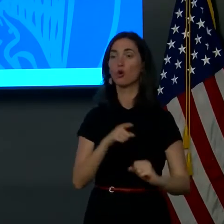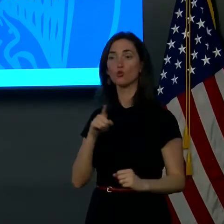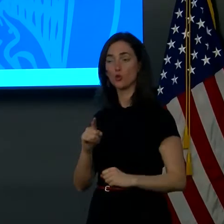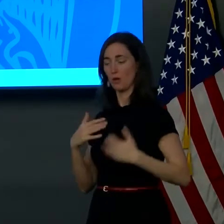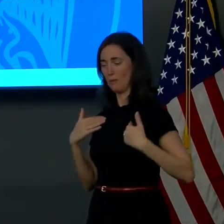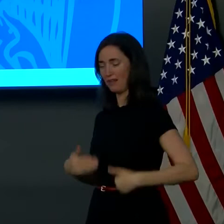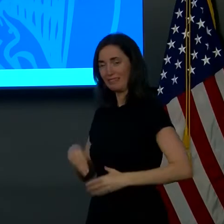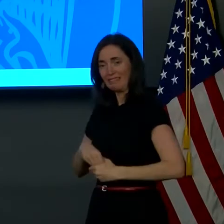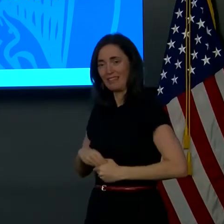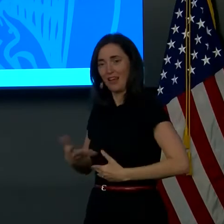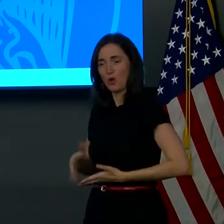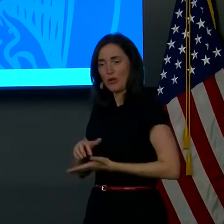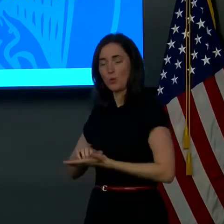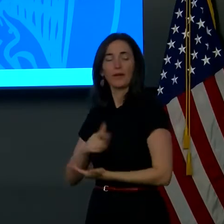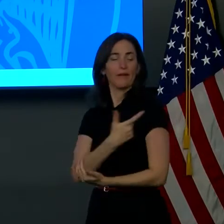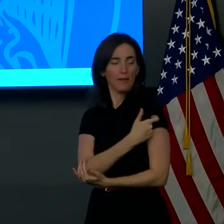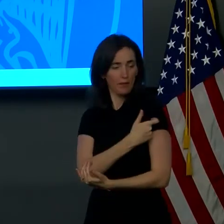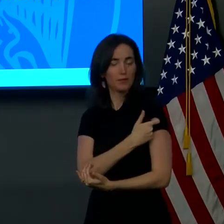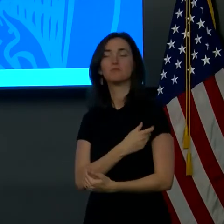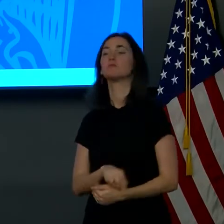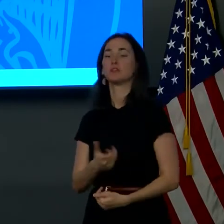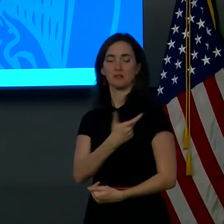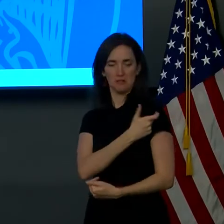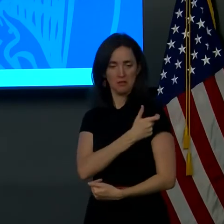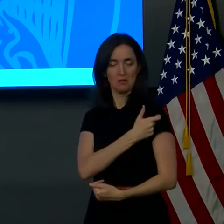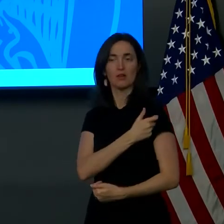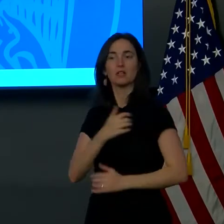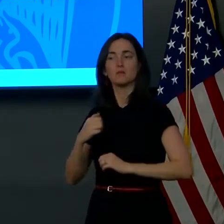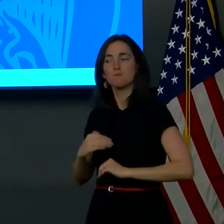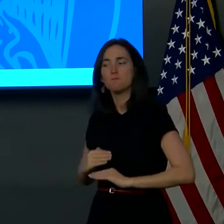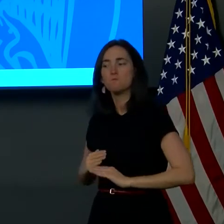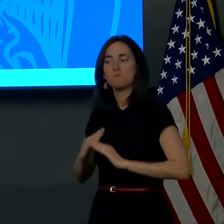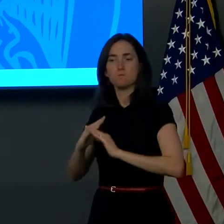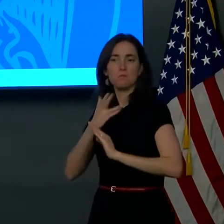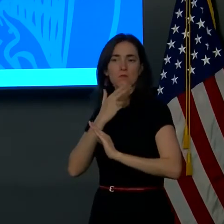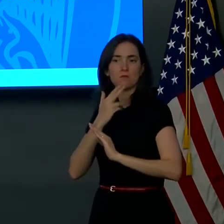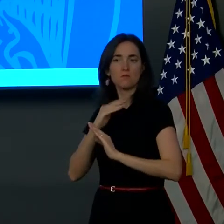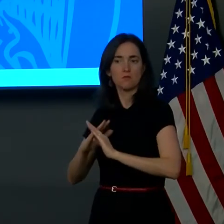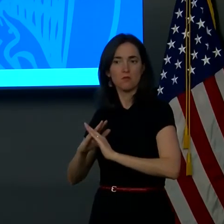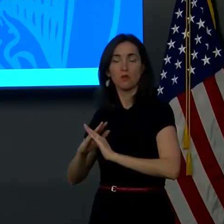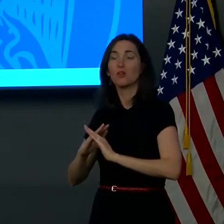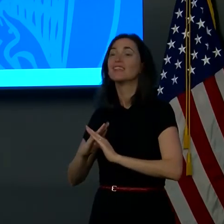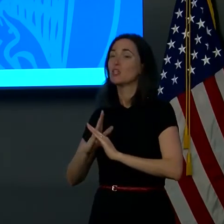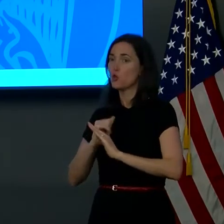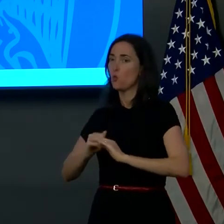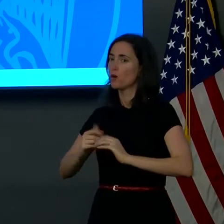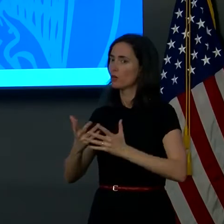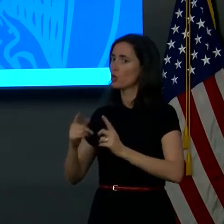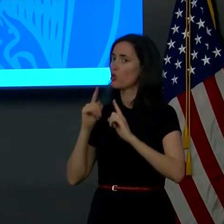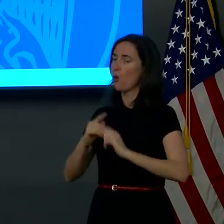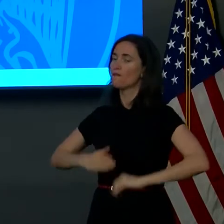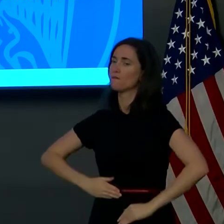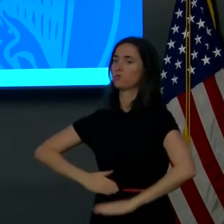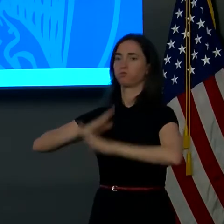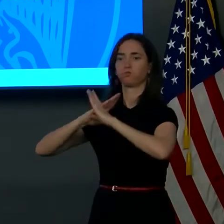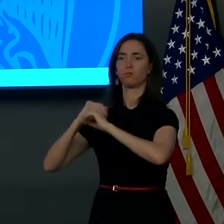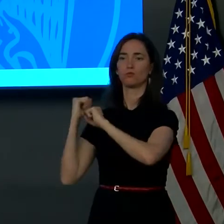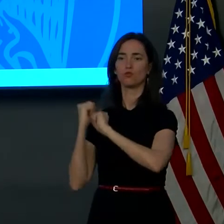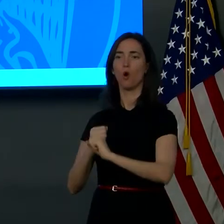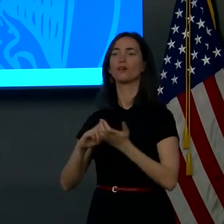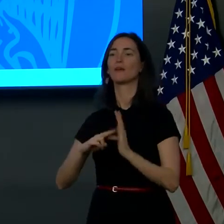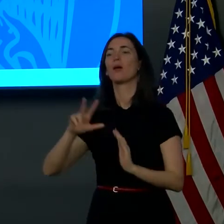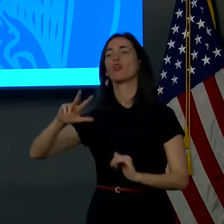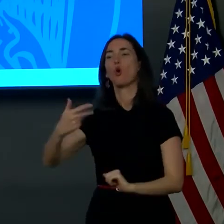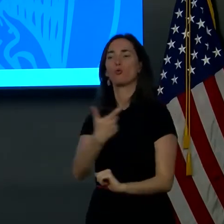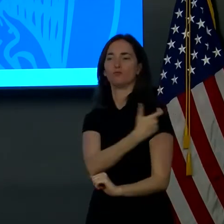that vaccine to mount a decent immune response, to gain the protection that you should get from that vaccine. That's the